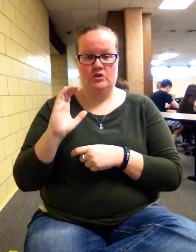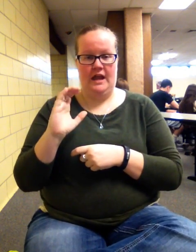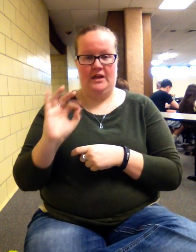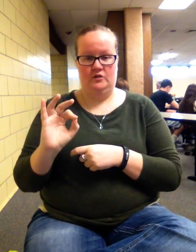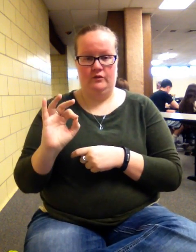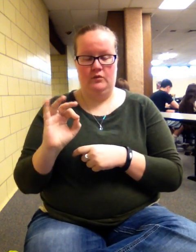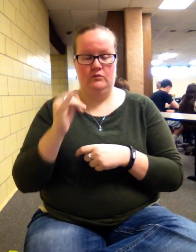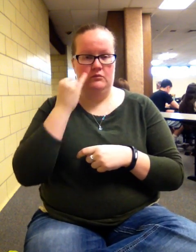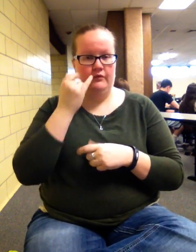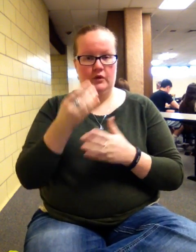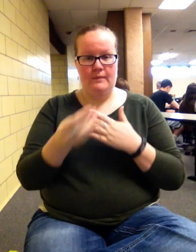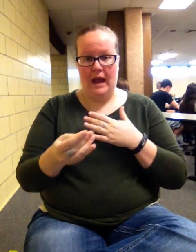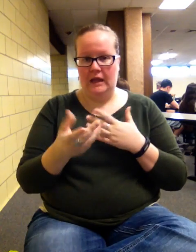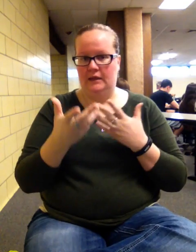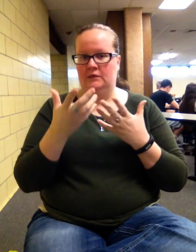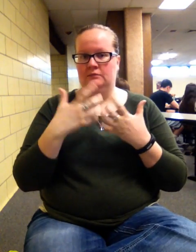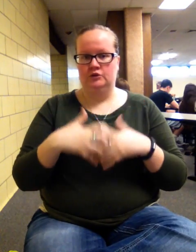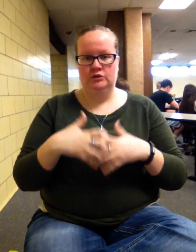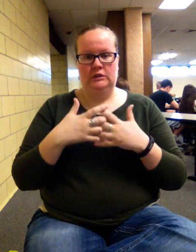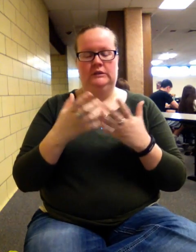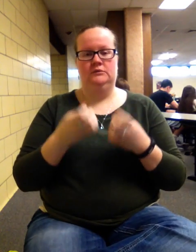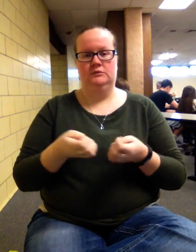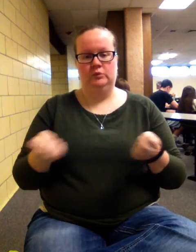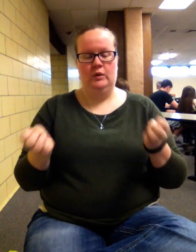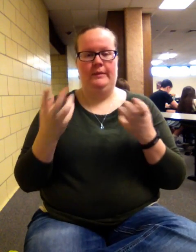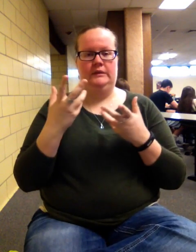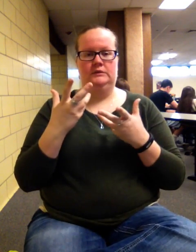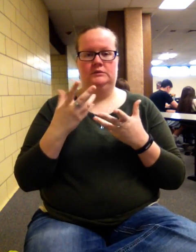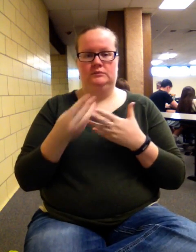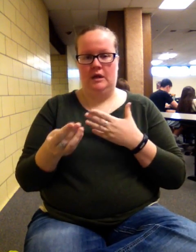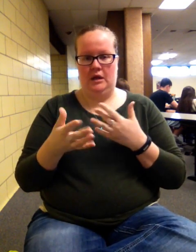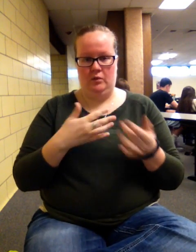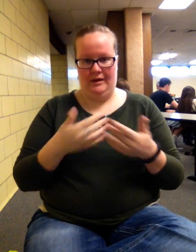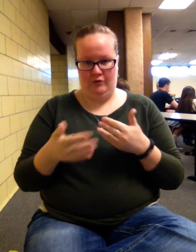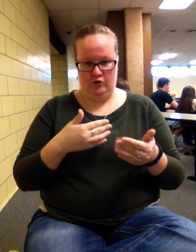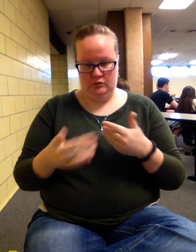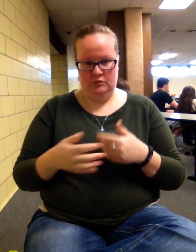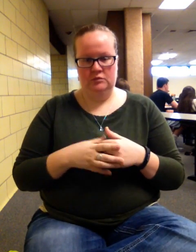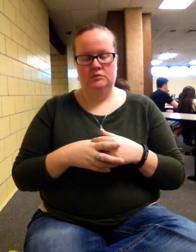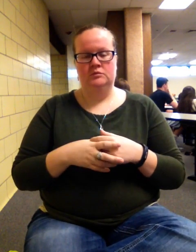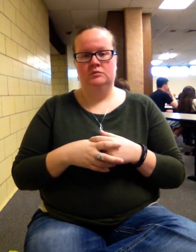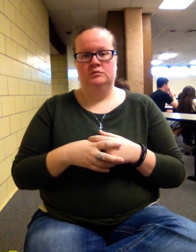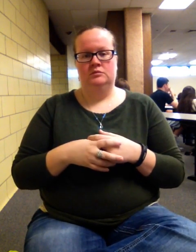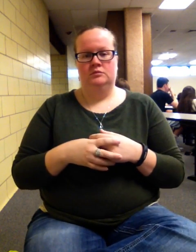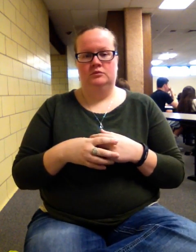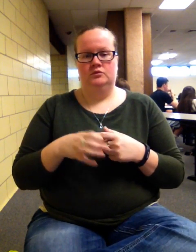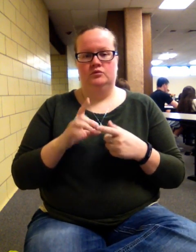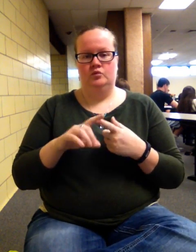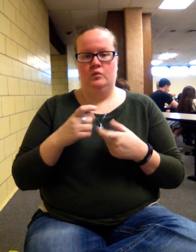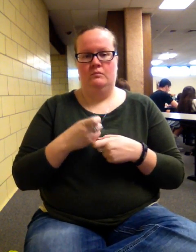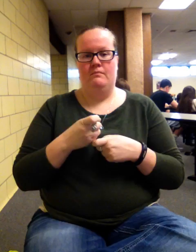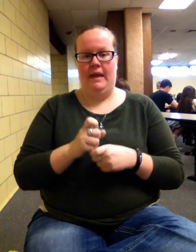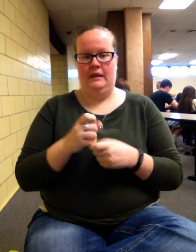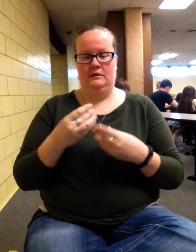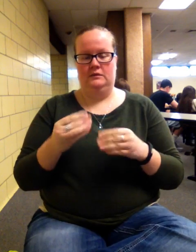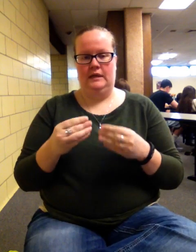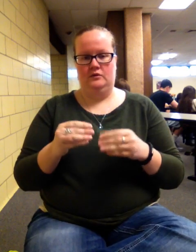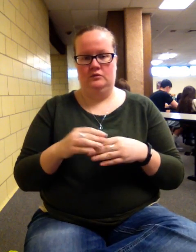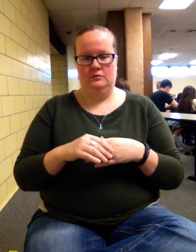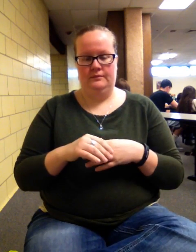machinery, a piece of equipment, they're going to build a building, buy a truck, whatever, in order to generate sales. And so we're going to